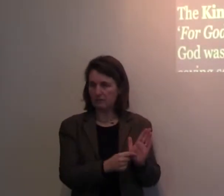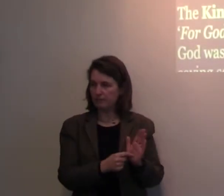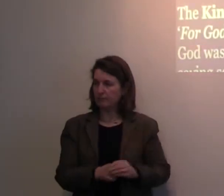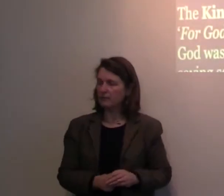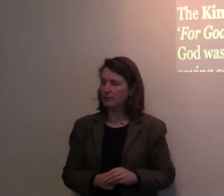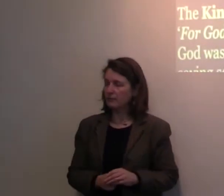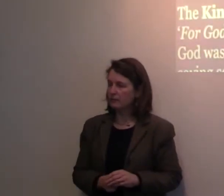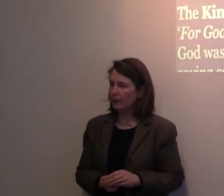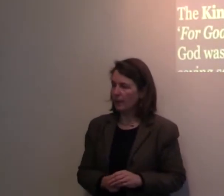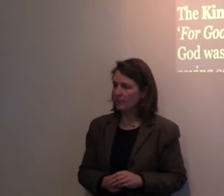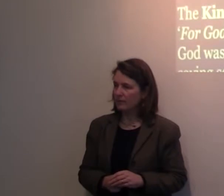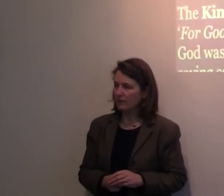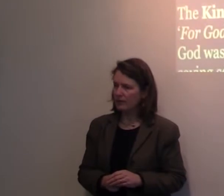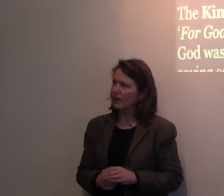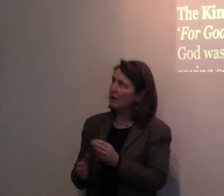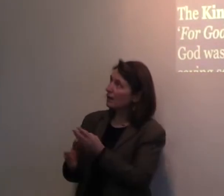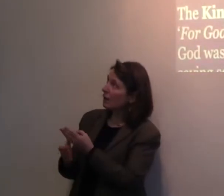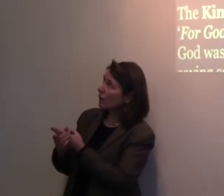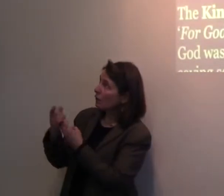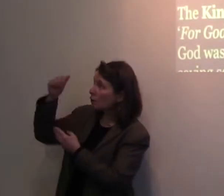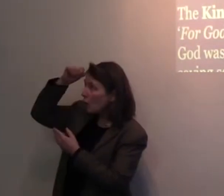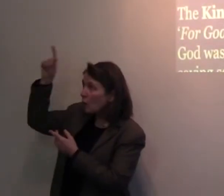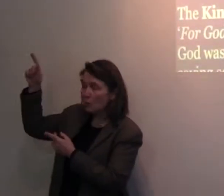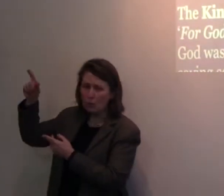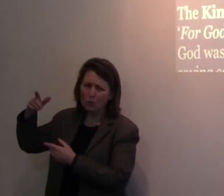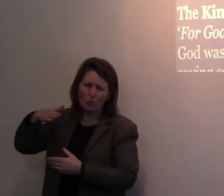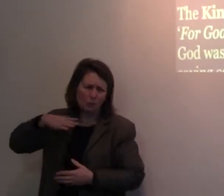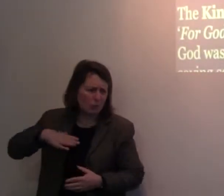God knows that I want very much to see you.